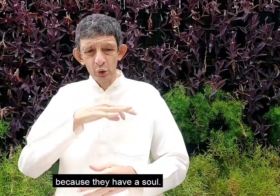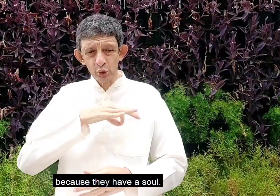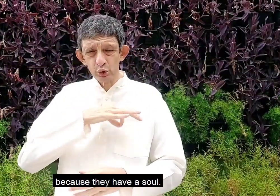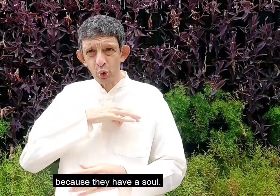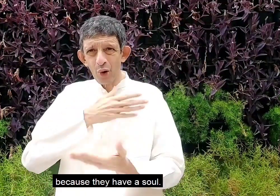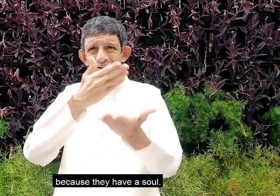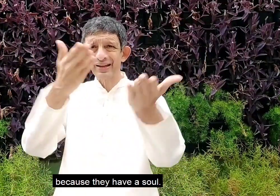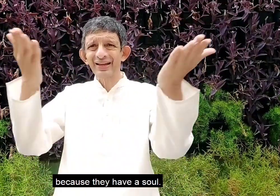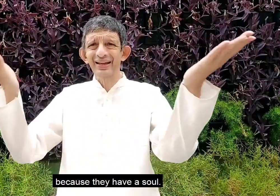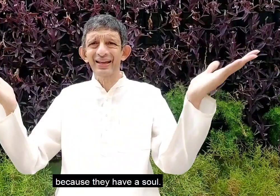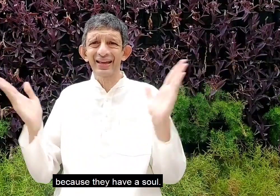Because they have a soul.